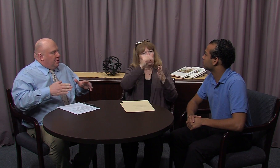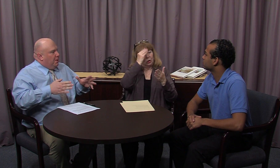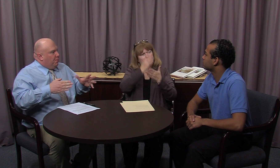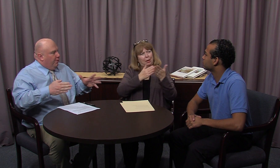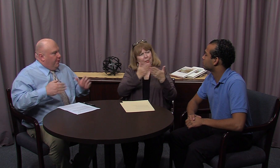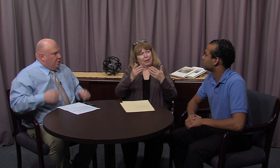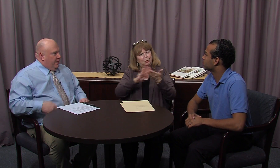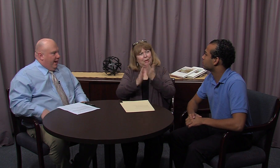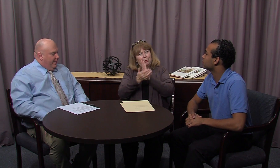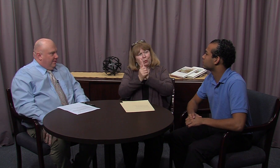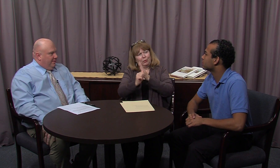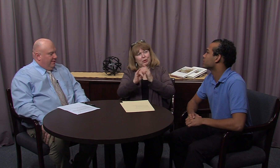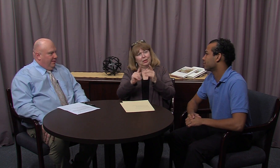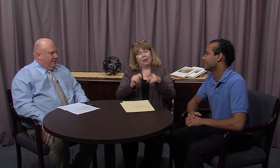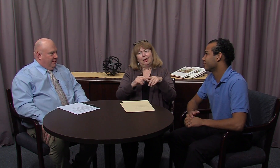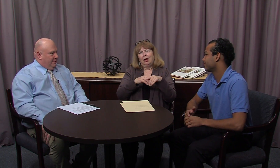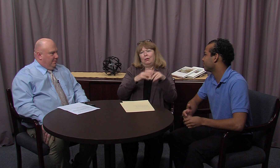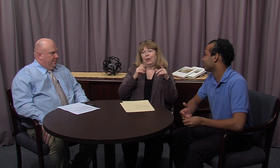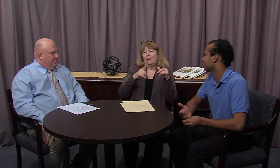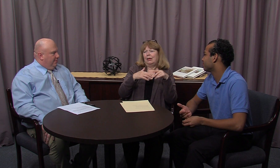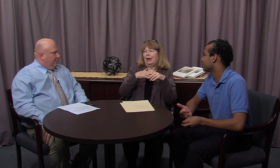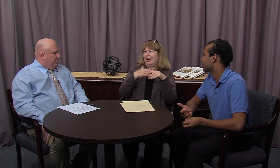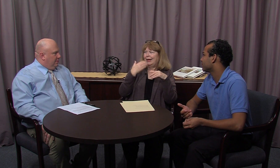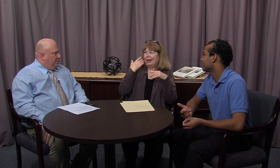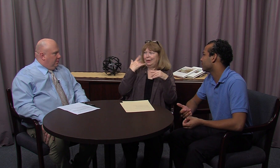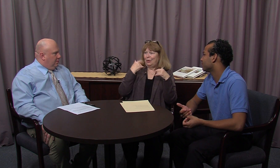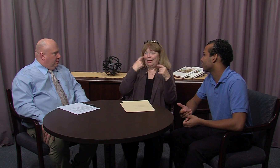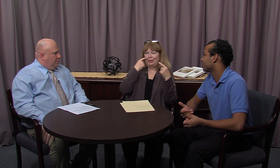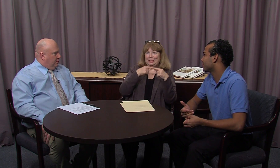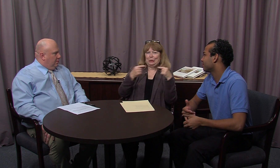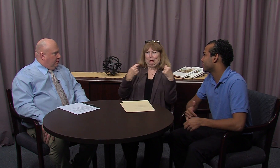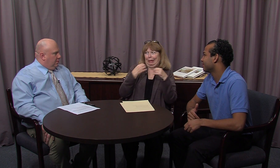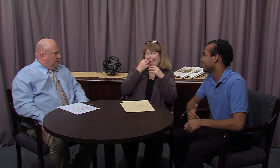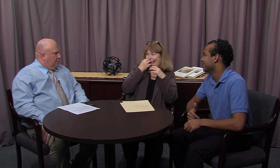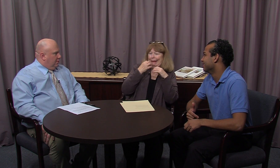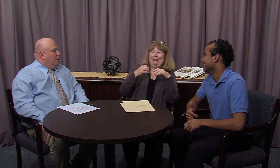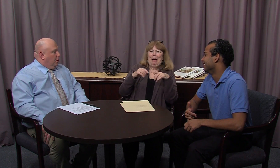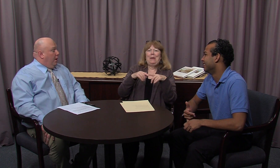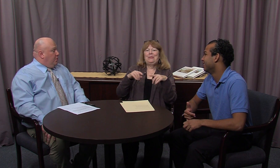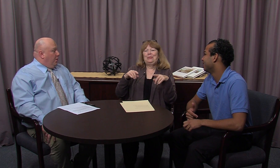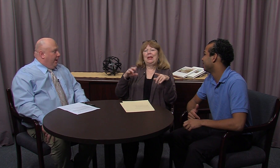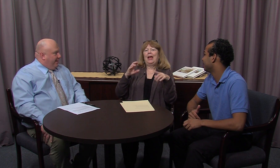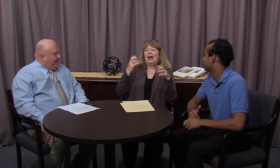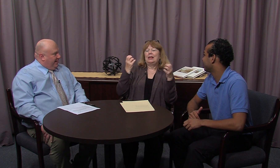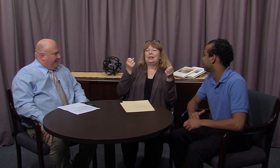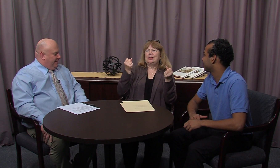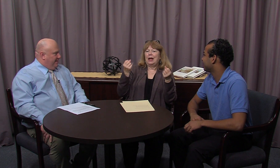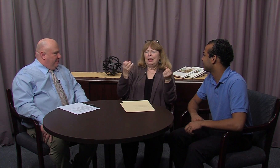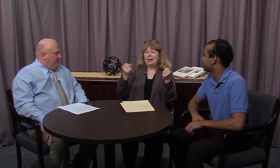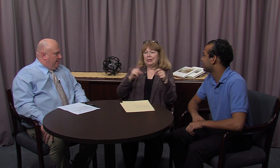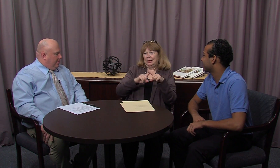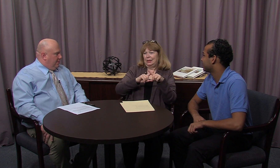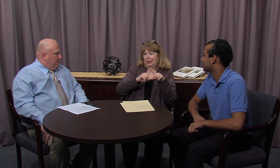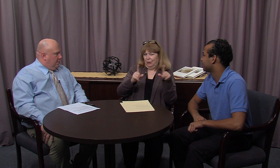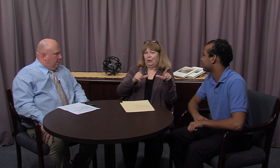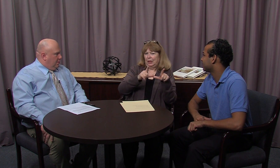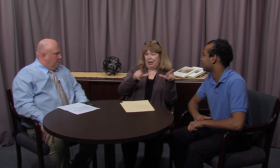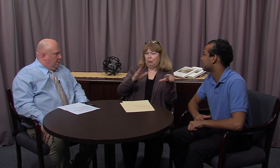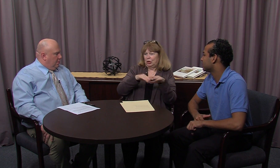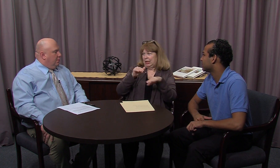be proficient at it. Well, I don't know. I would disagree. No, that's okay. Signing is a different language than